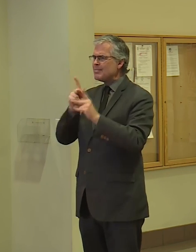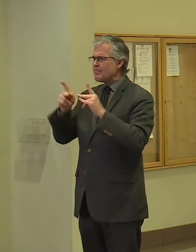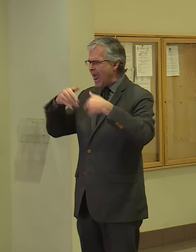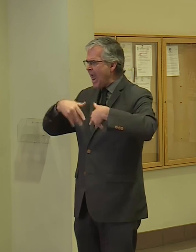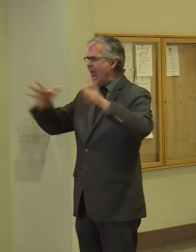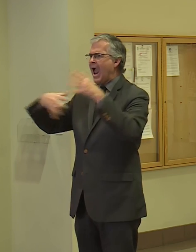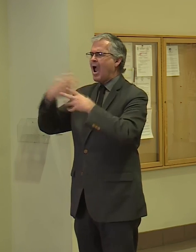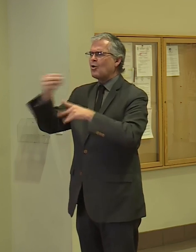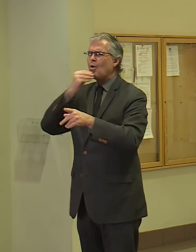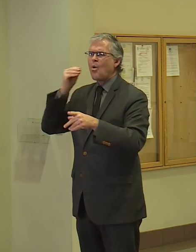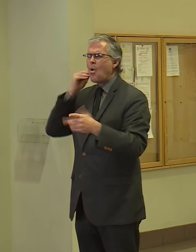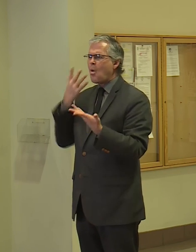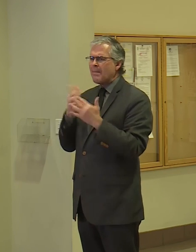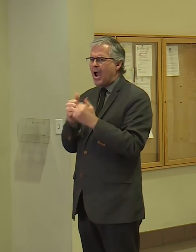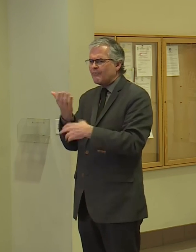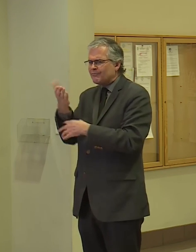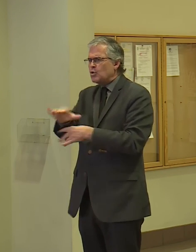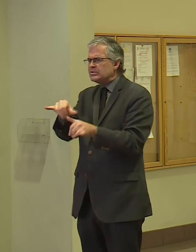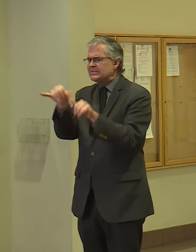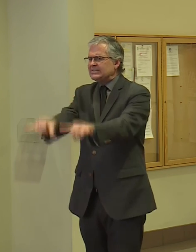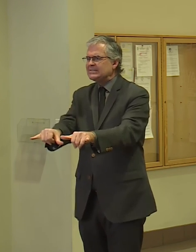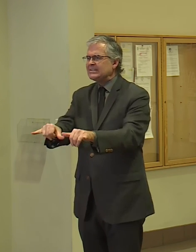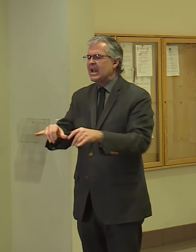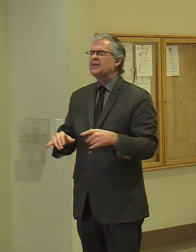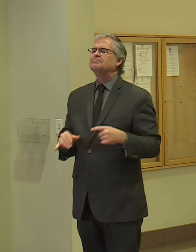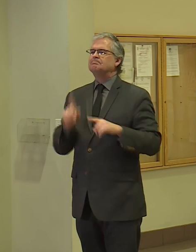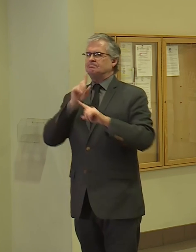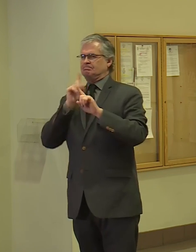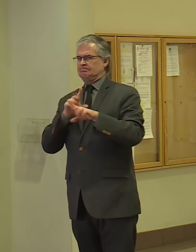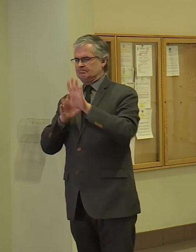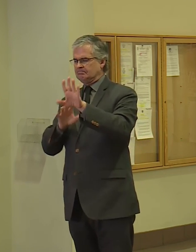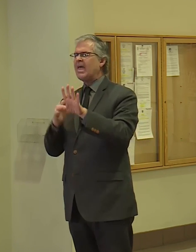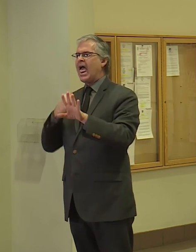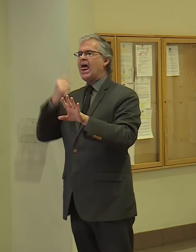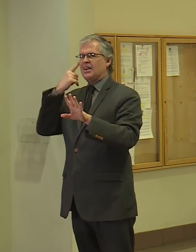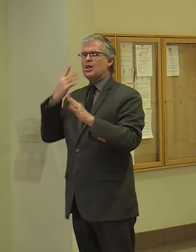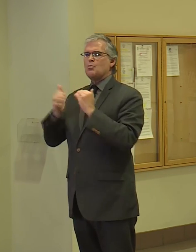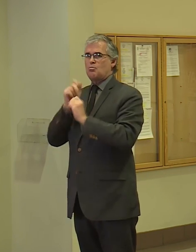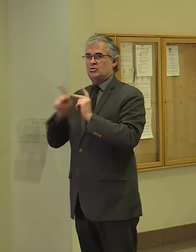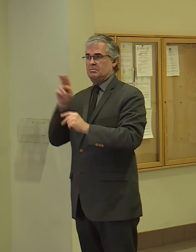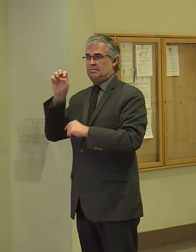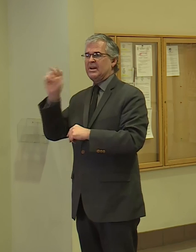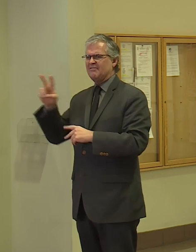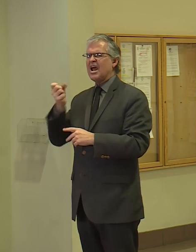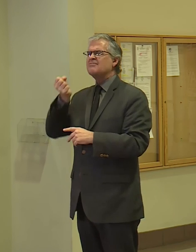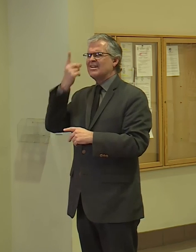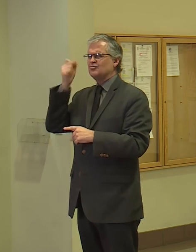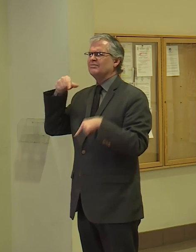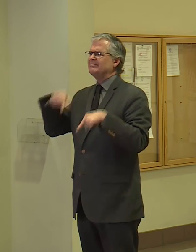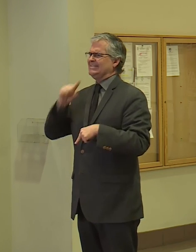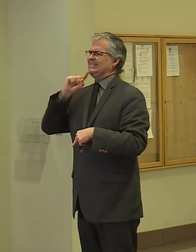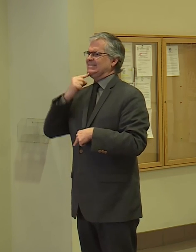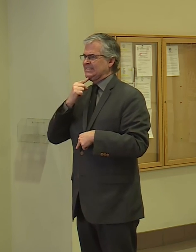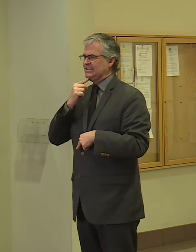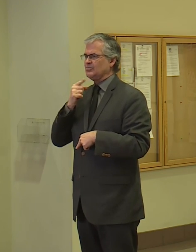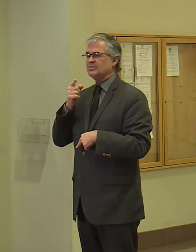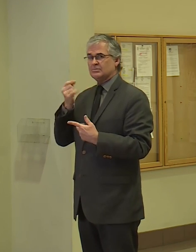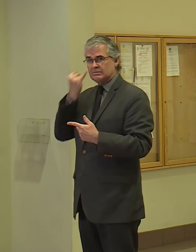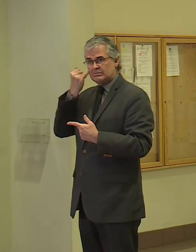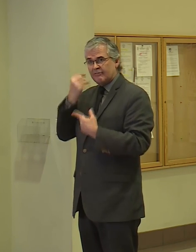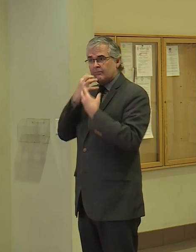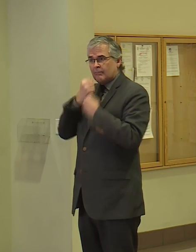think that those people of Nevada understand how serious this is and that if they care about their own well-being if they